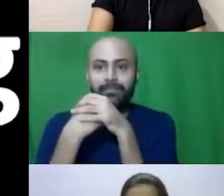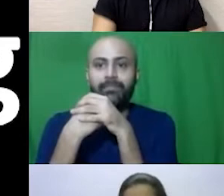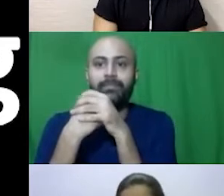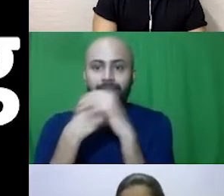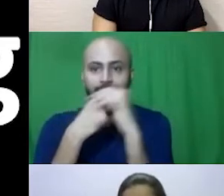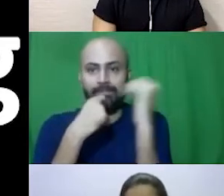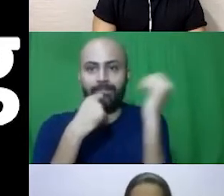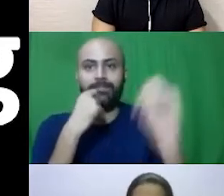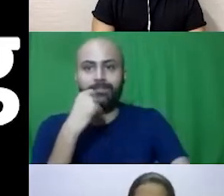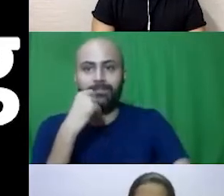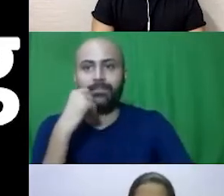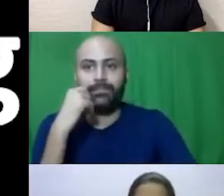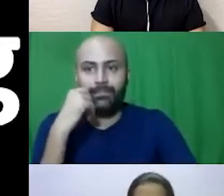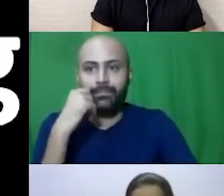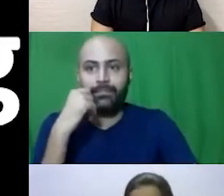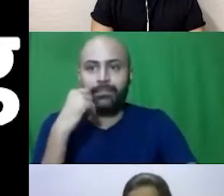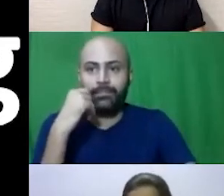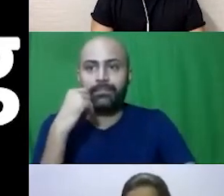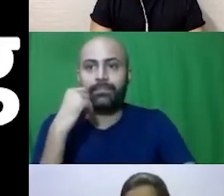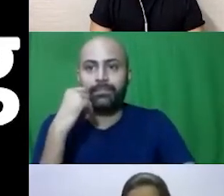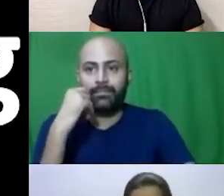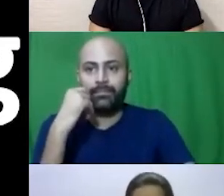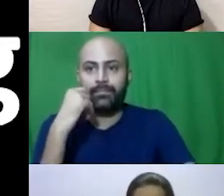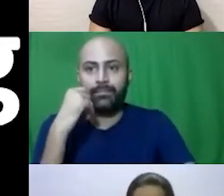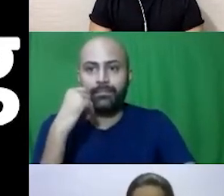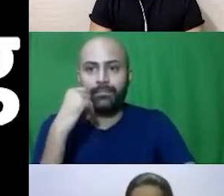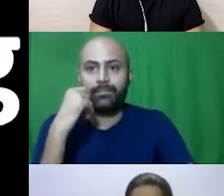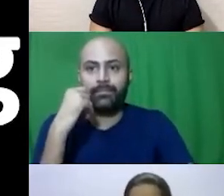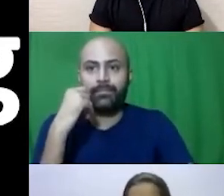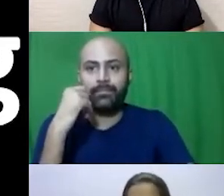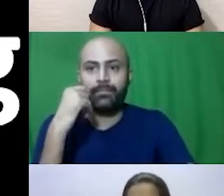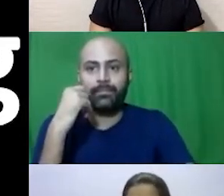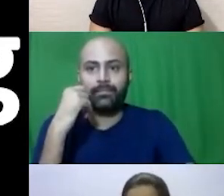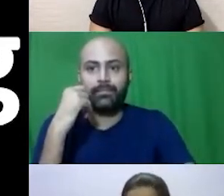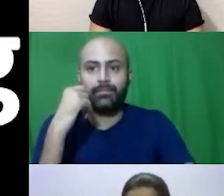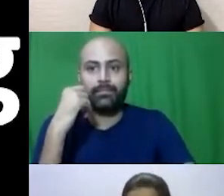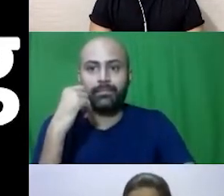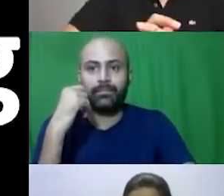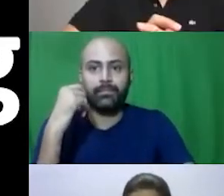related to the auditory. That's why we use this sign for hearing.